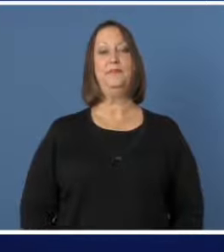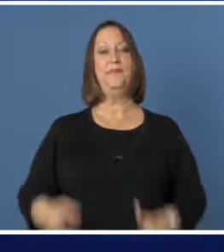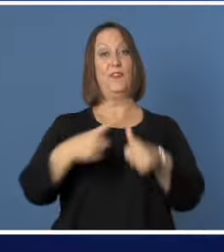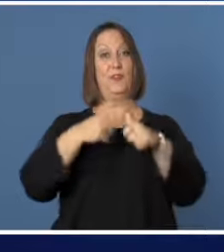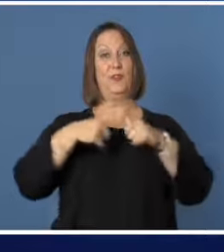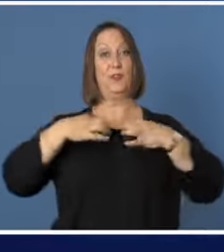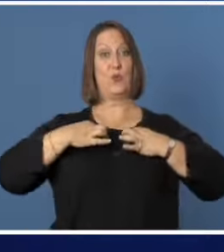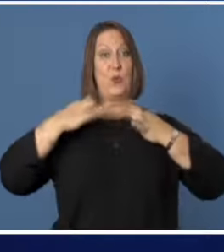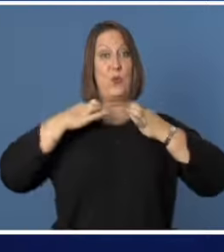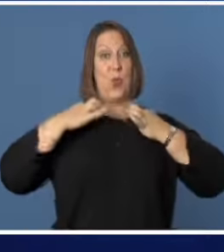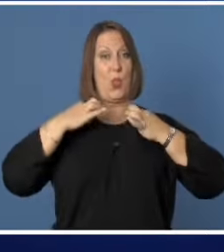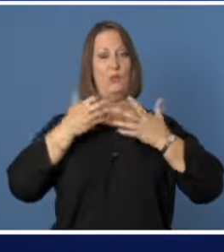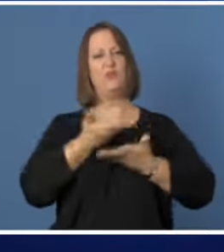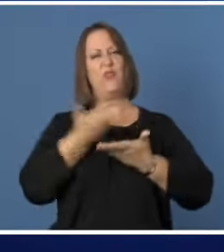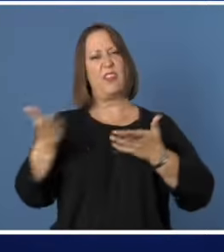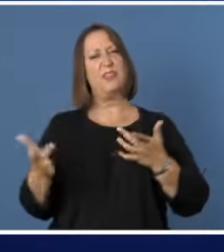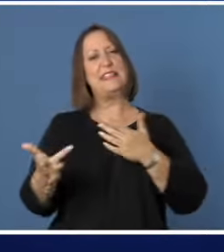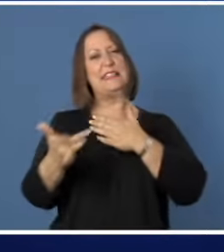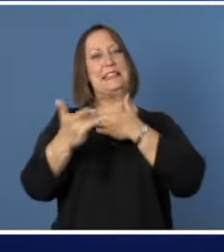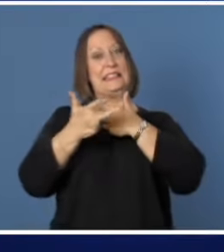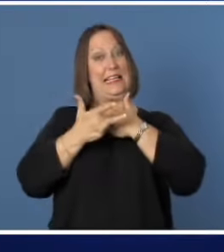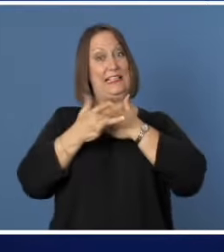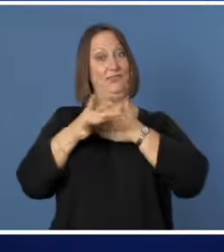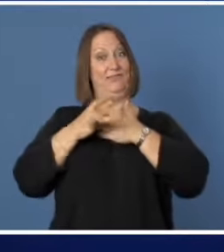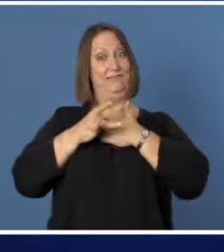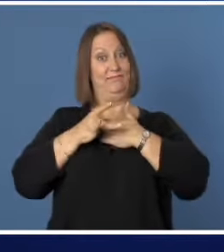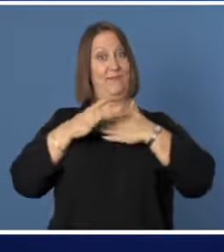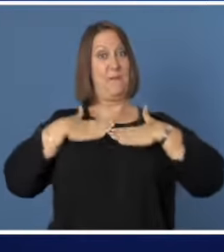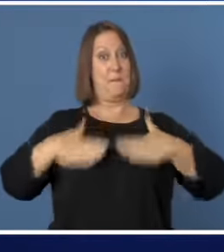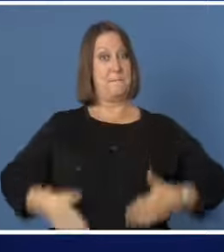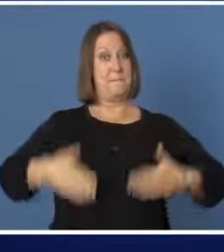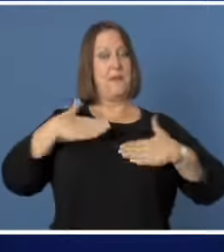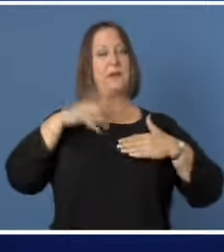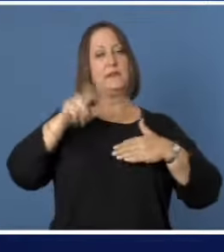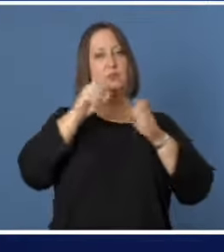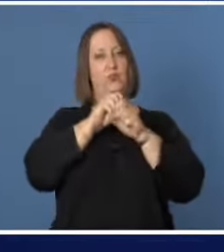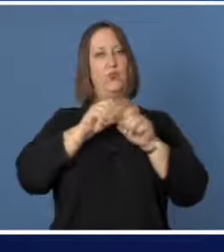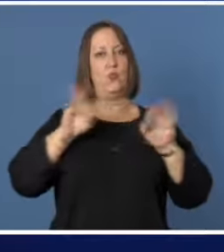Remove all clothing and other items in contact with the body.